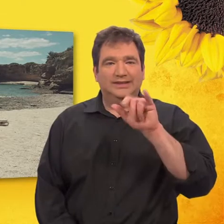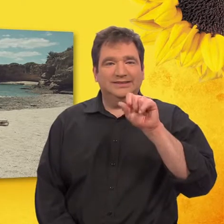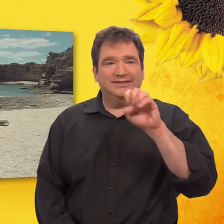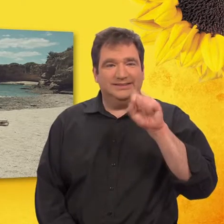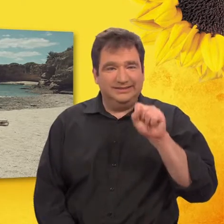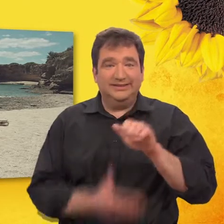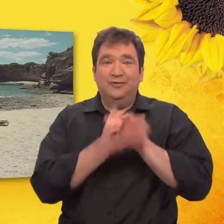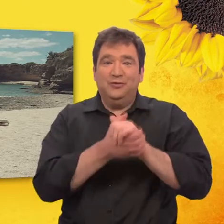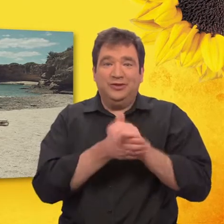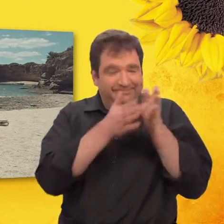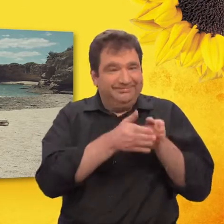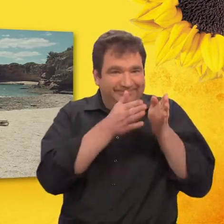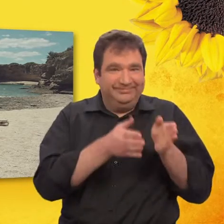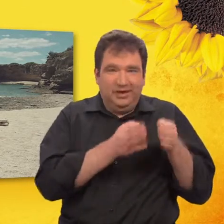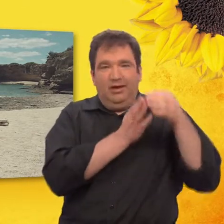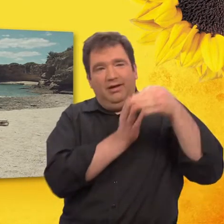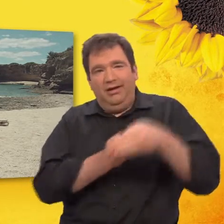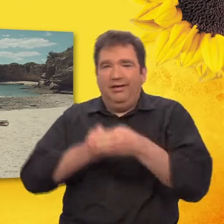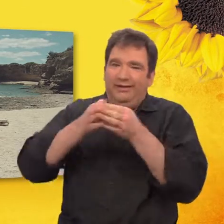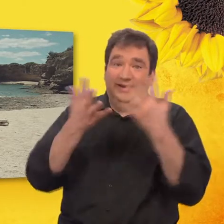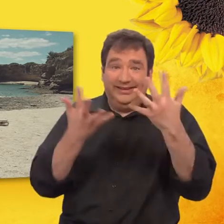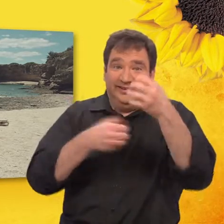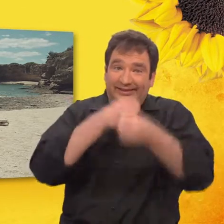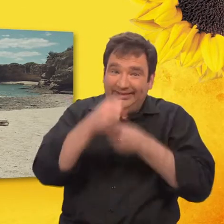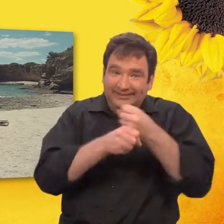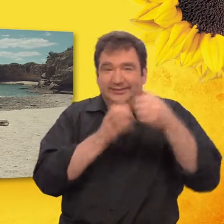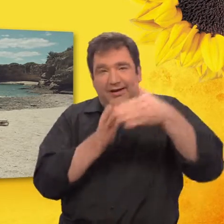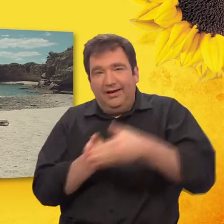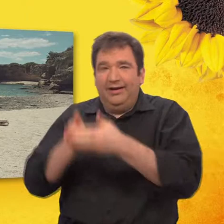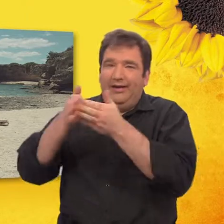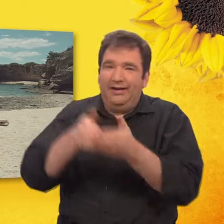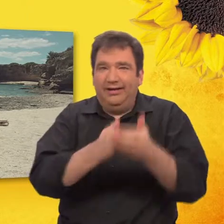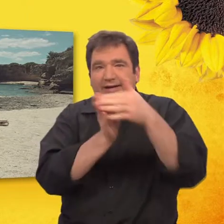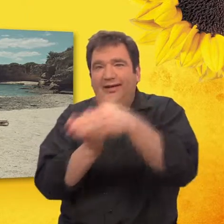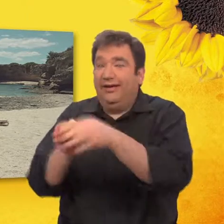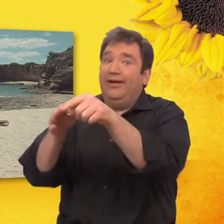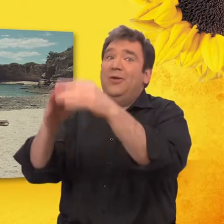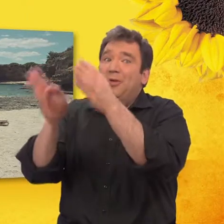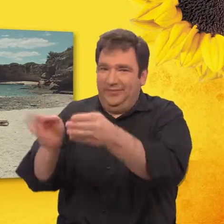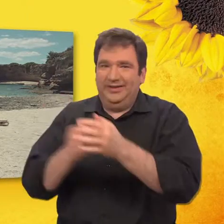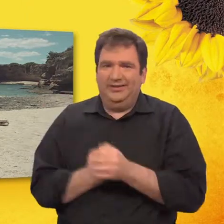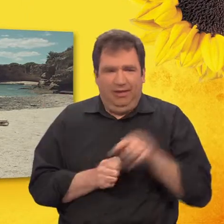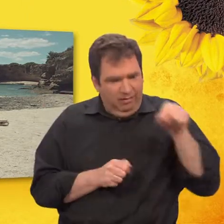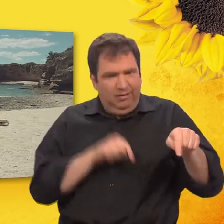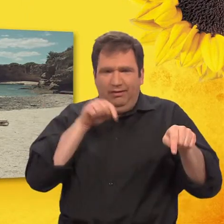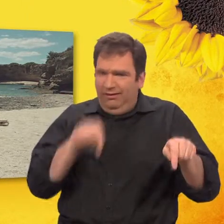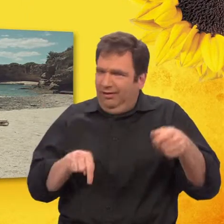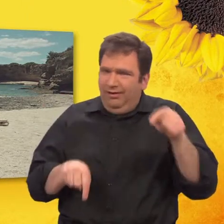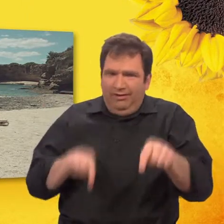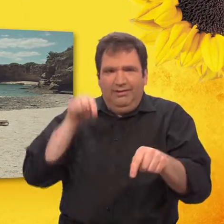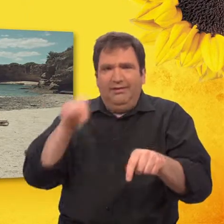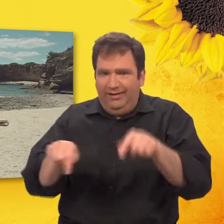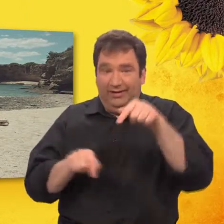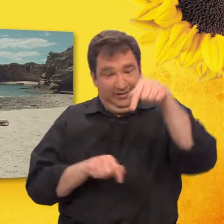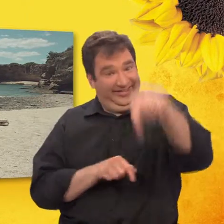Ulysses and his companions wandered for 10 years in the sea before finally reaching their home. They had so many adventures throughout